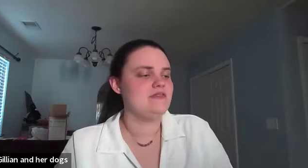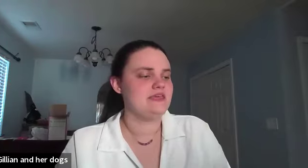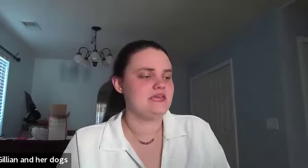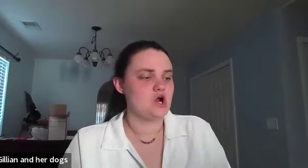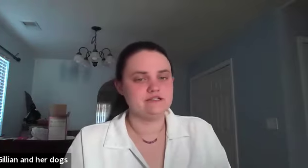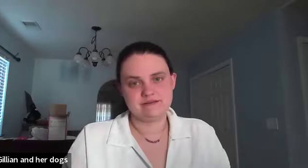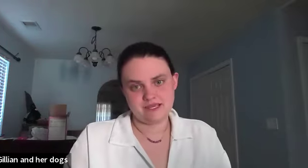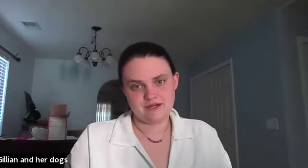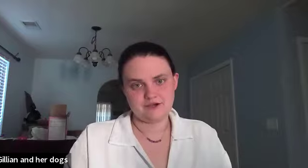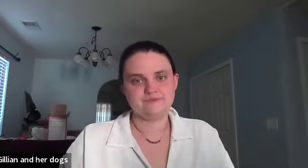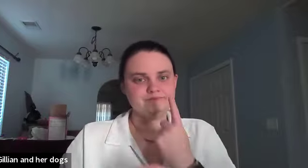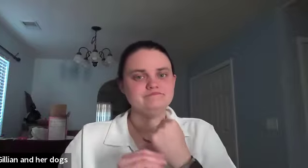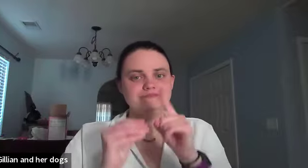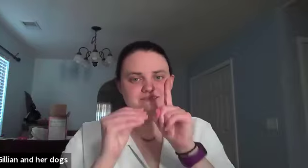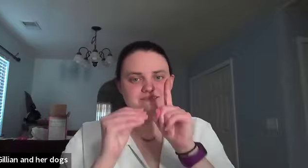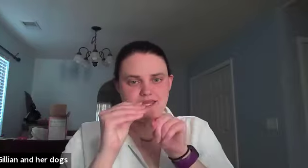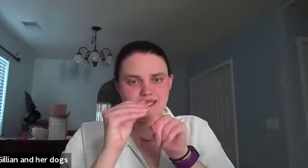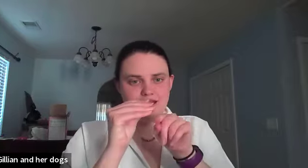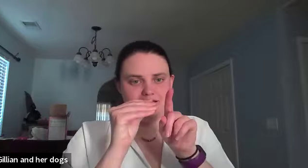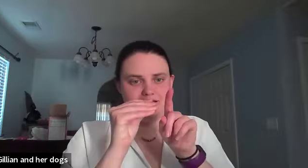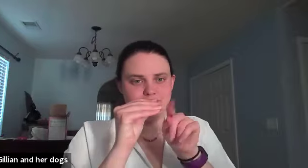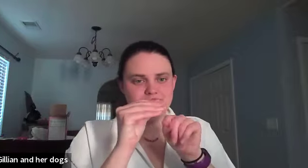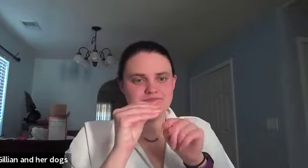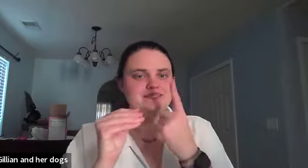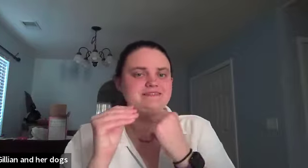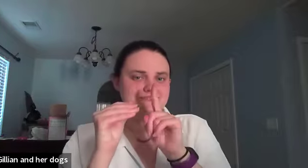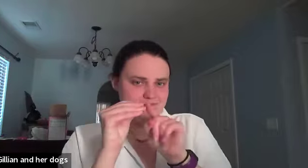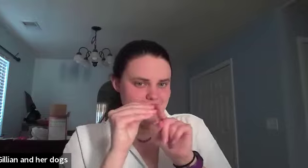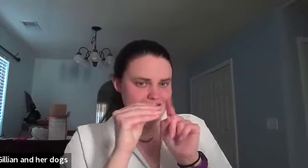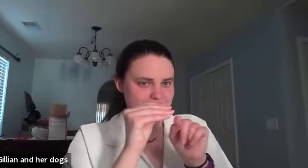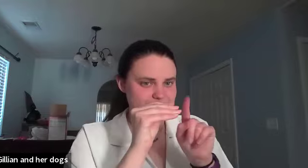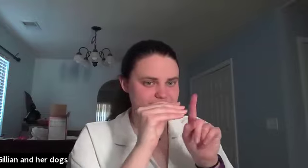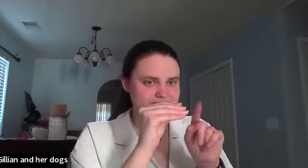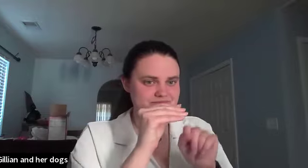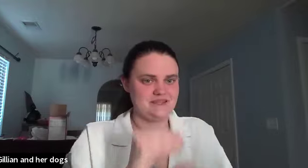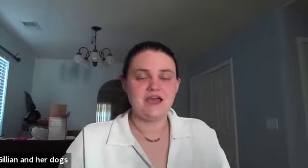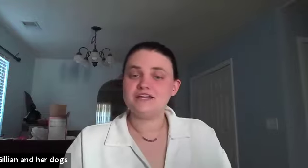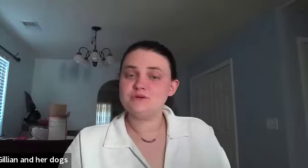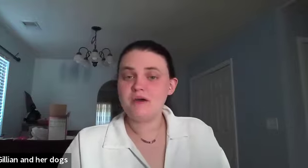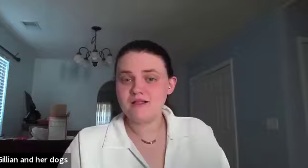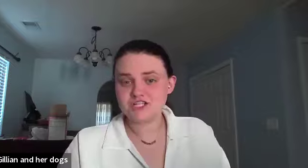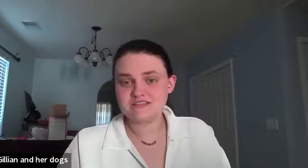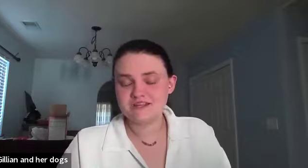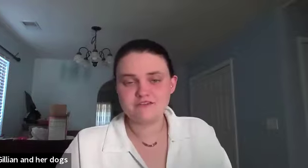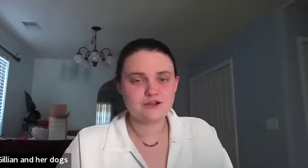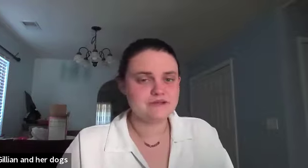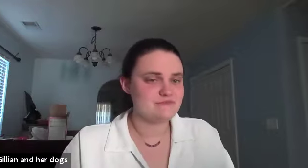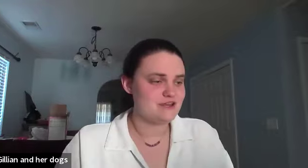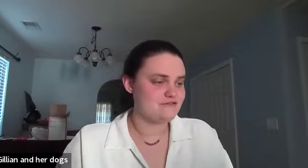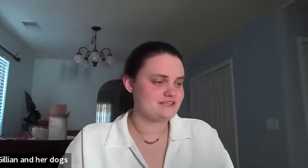And then our tomato, tomato, tomato. I do apologize if any of y'all are big tomato fans